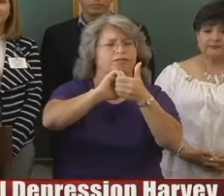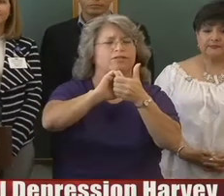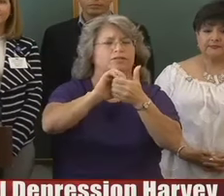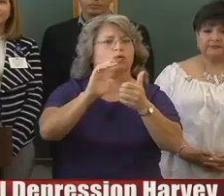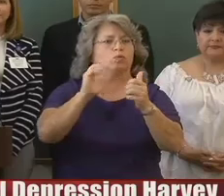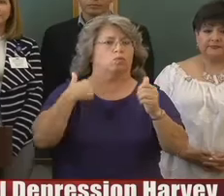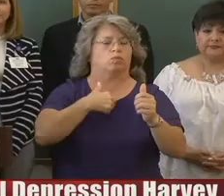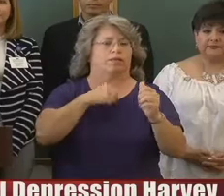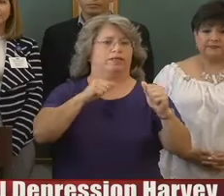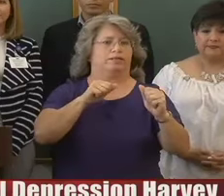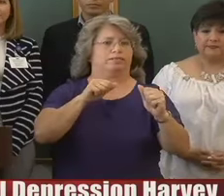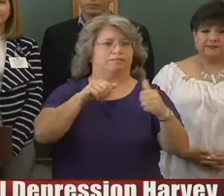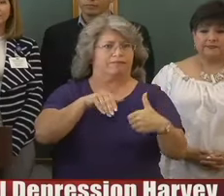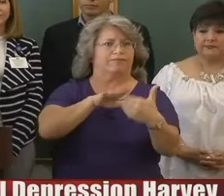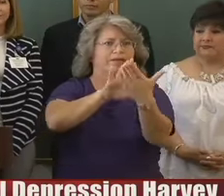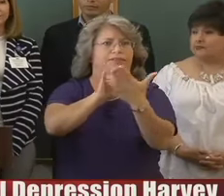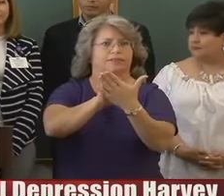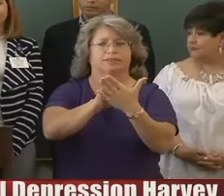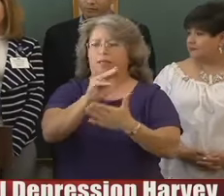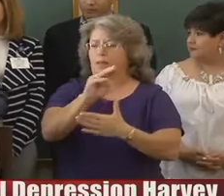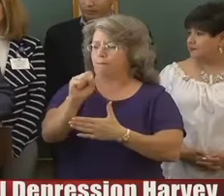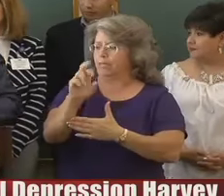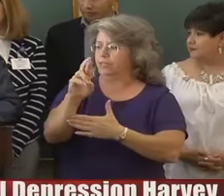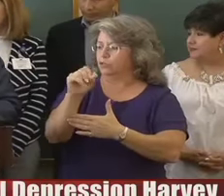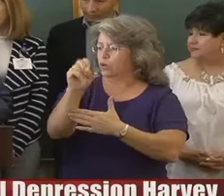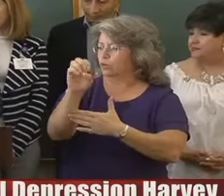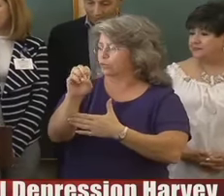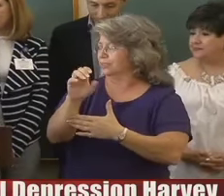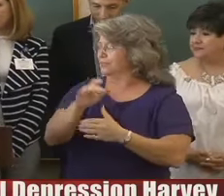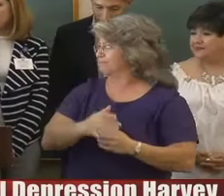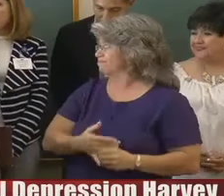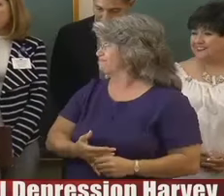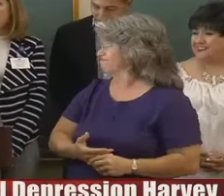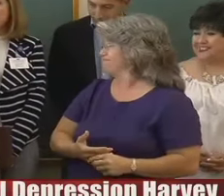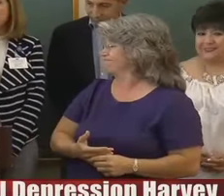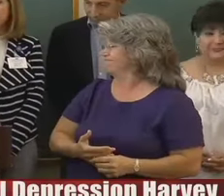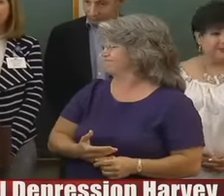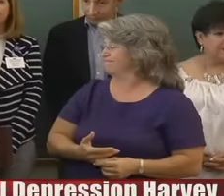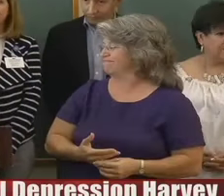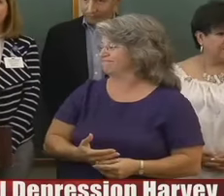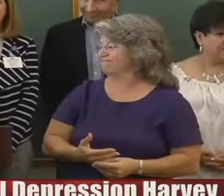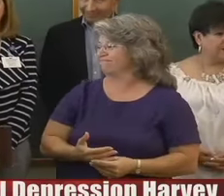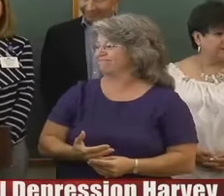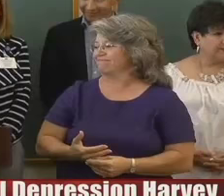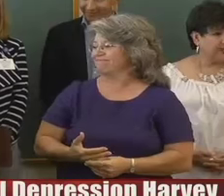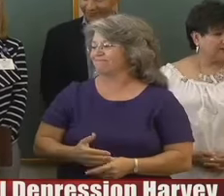this head on. So Ms. Rose? No.